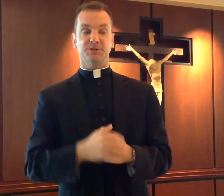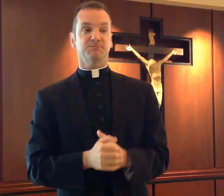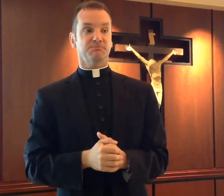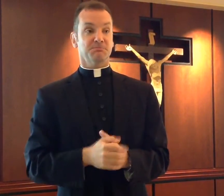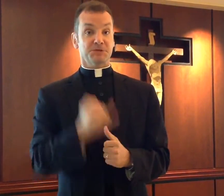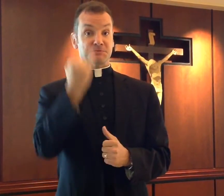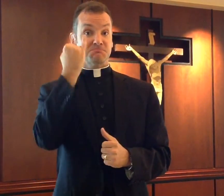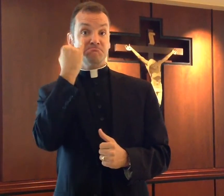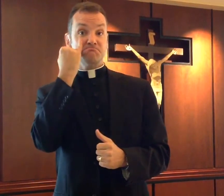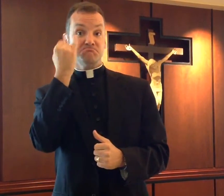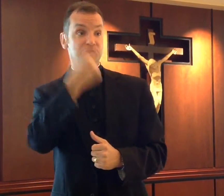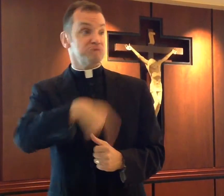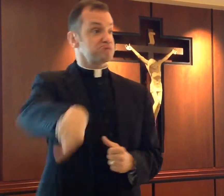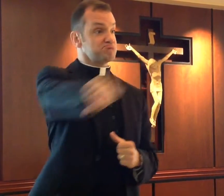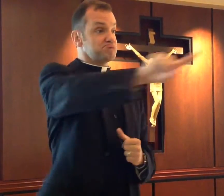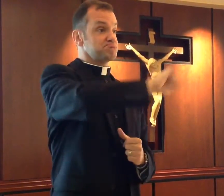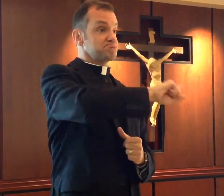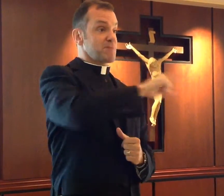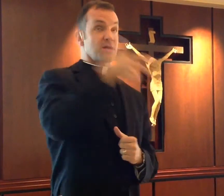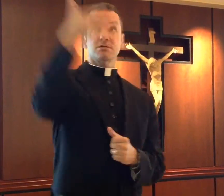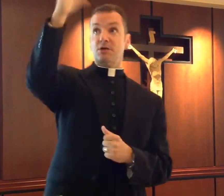Moses tells the people,